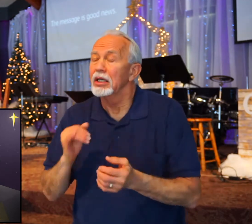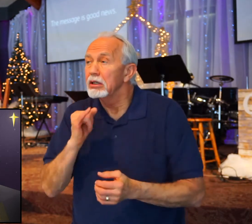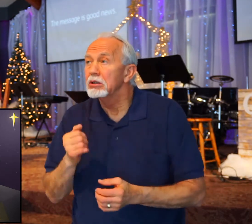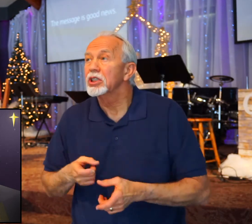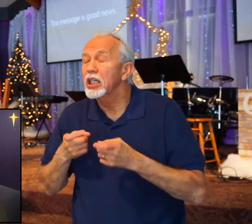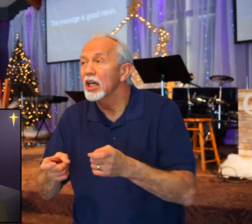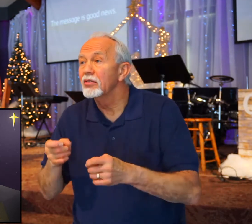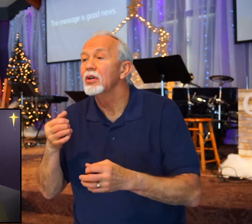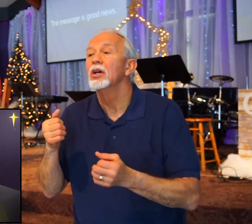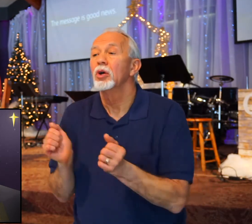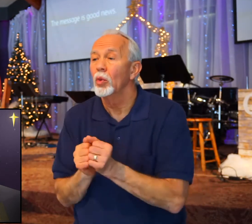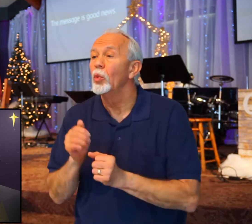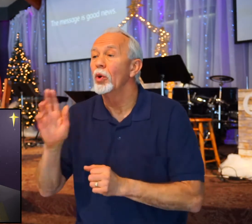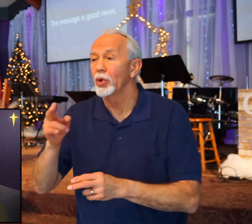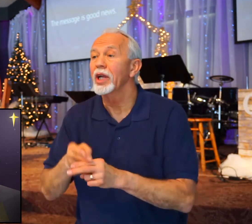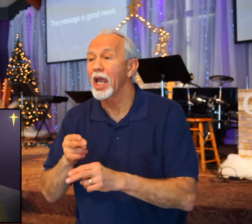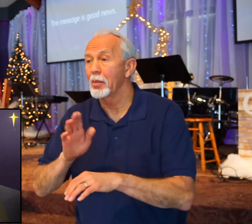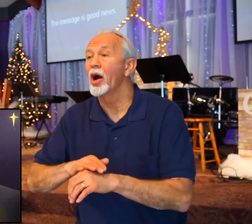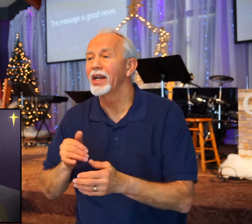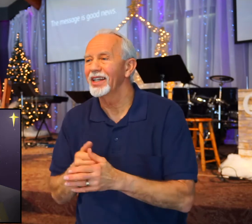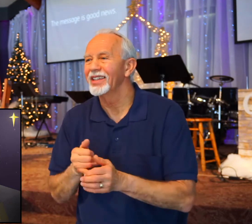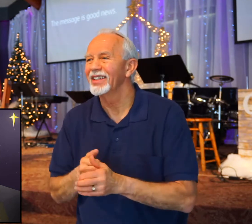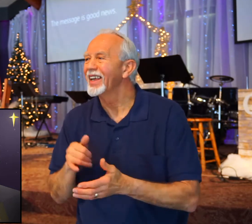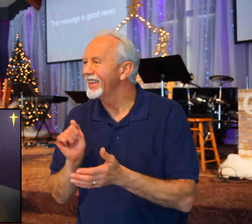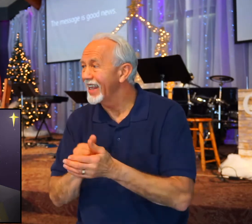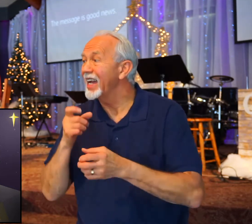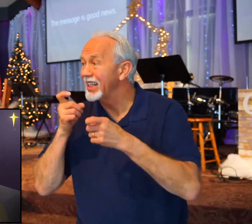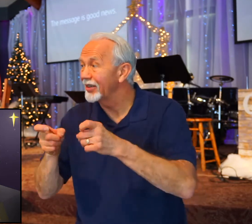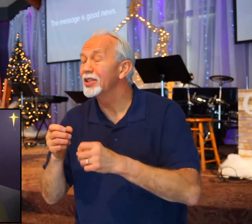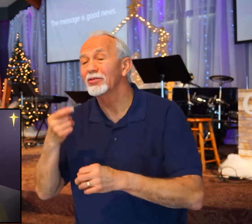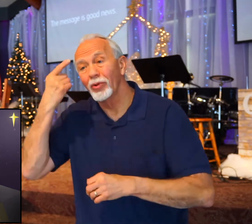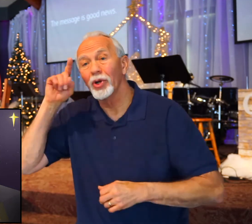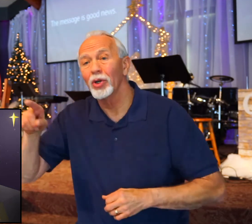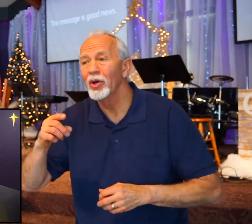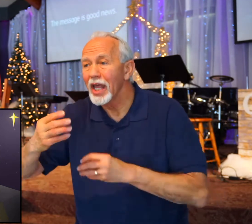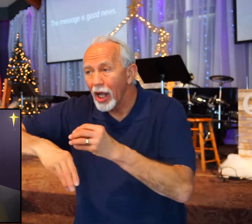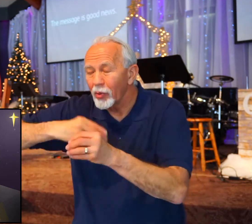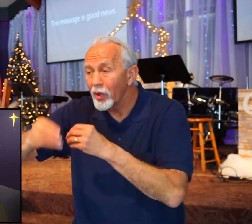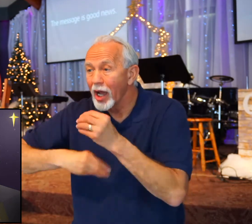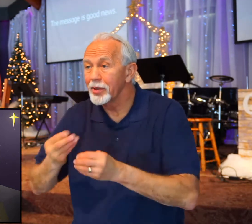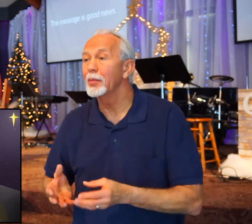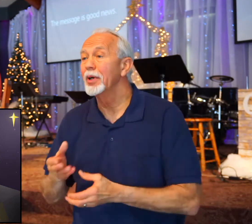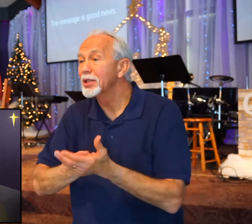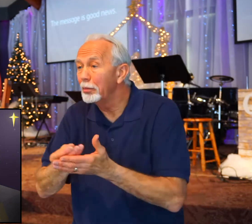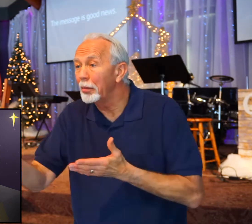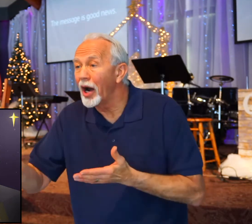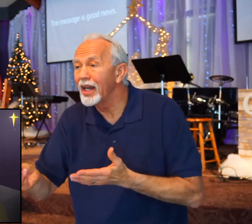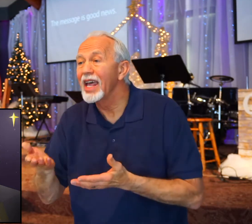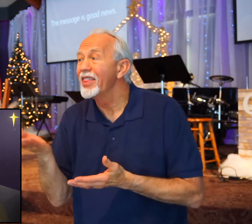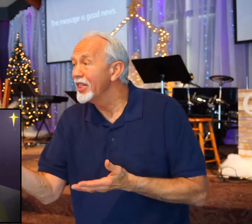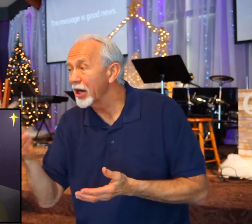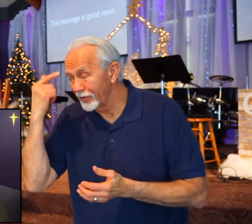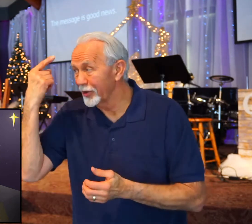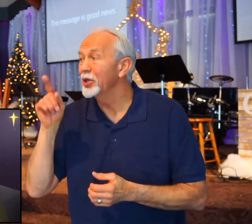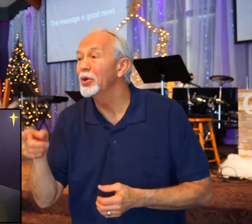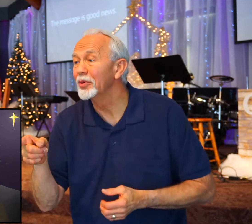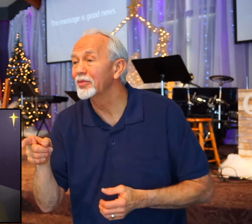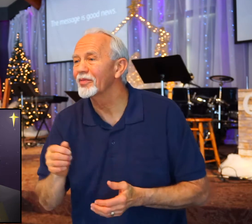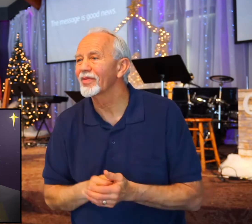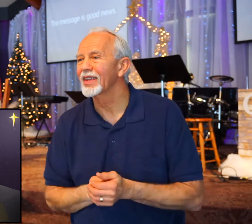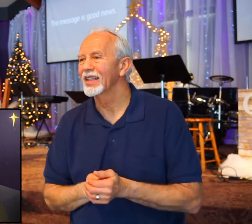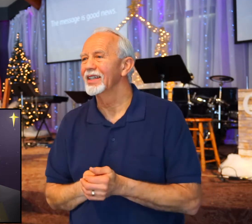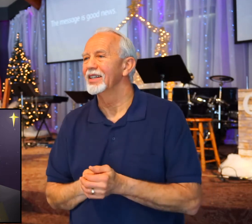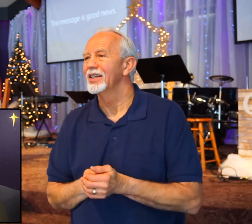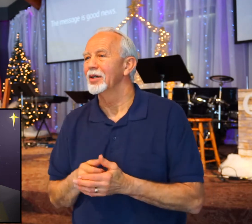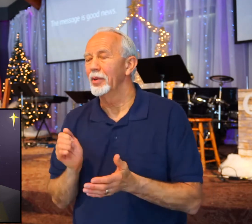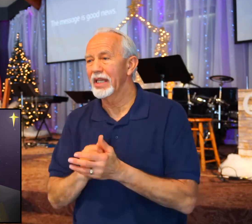your name on it. That gift is for you. It's wrapped up, it's been purchased, it's there for you.